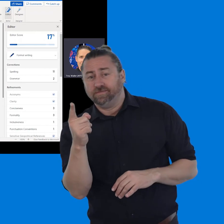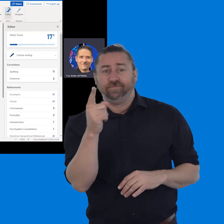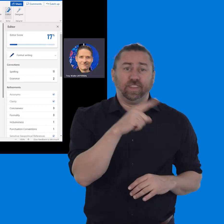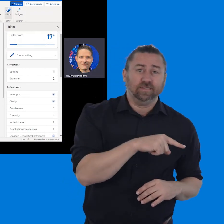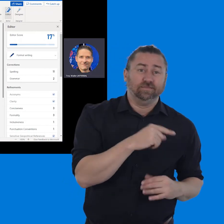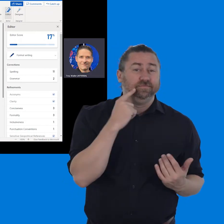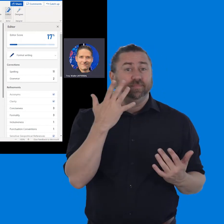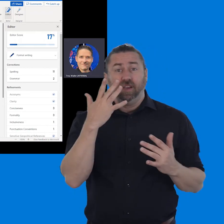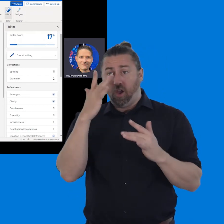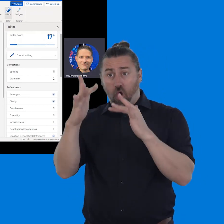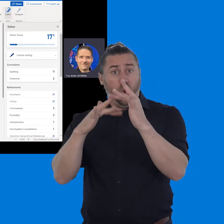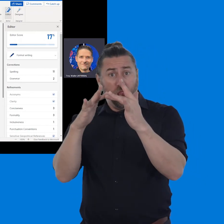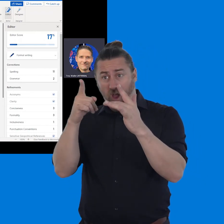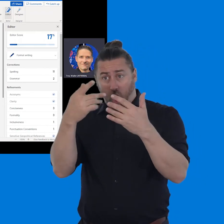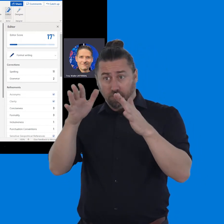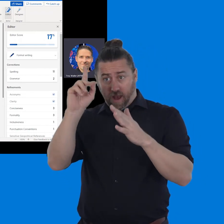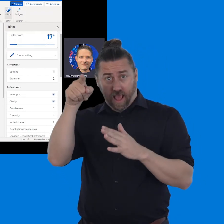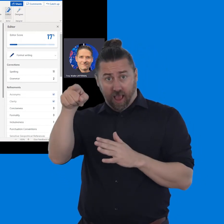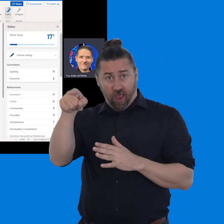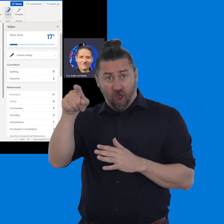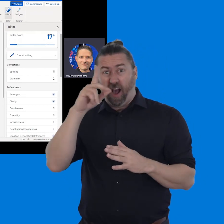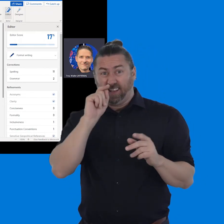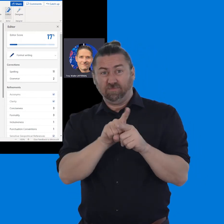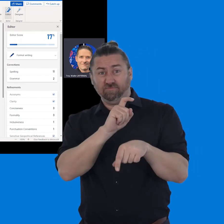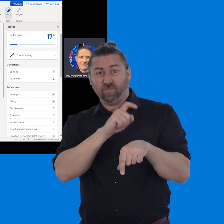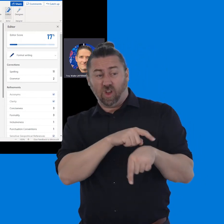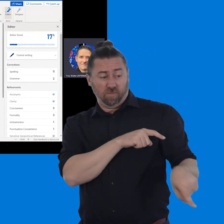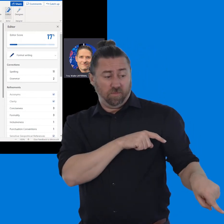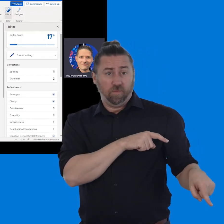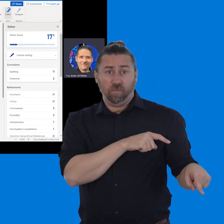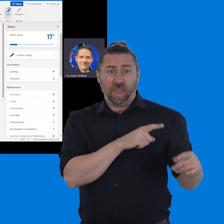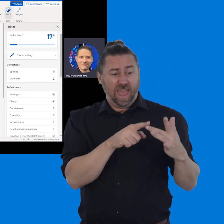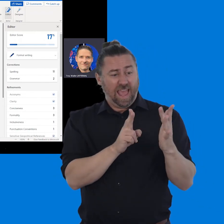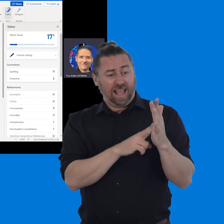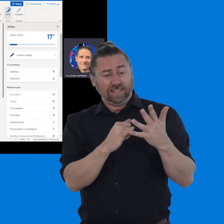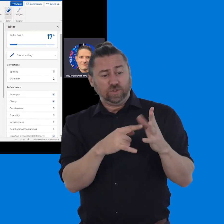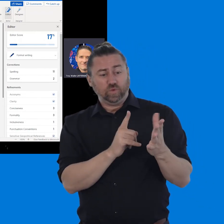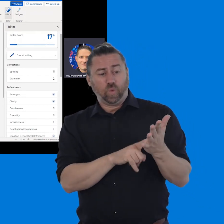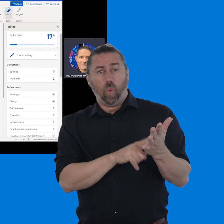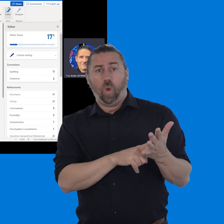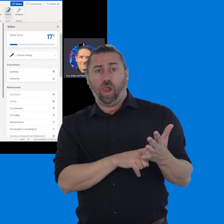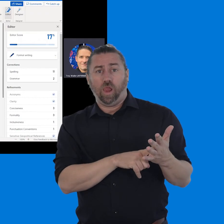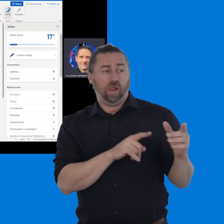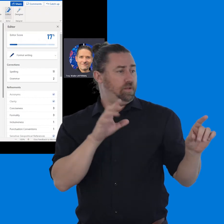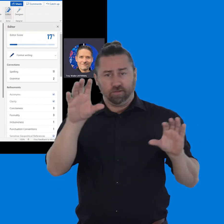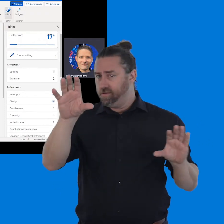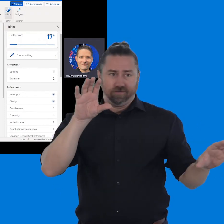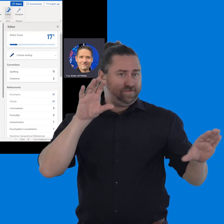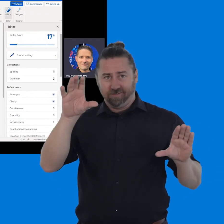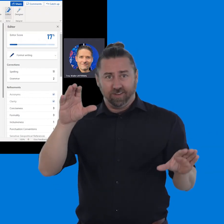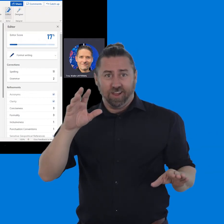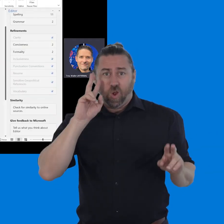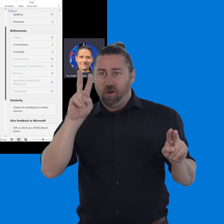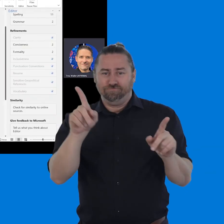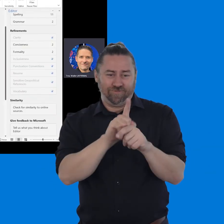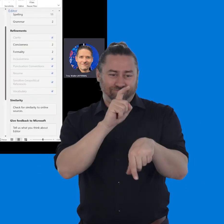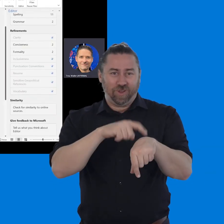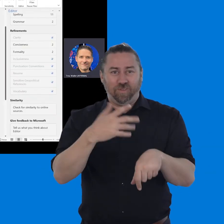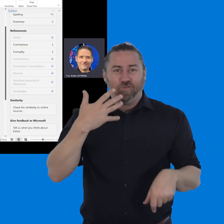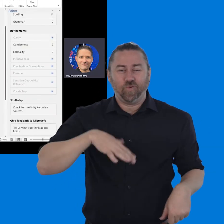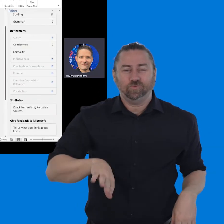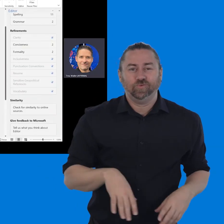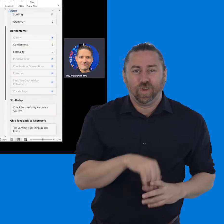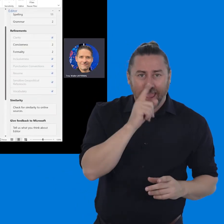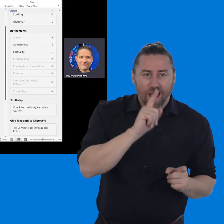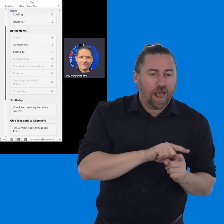forwards, all right? So whilst I've got this open right now in the online version, I can at the same time be looking at exactly the same document in